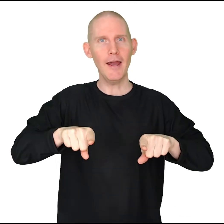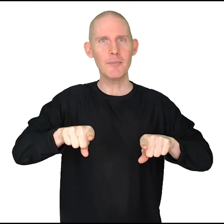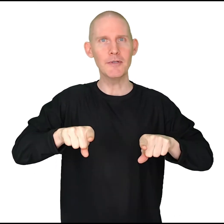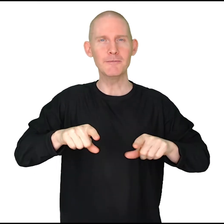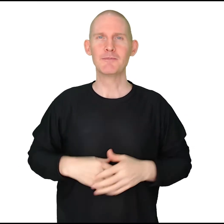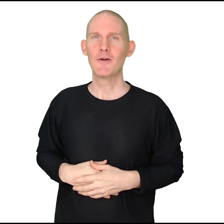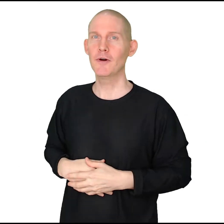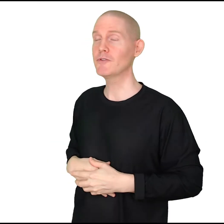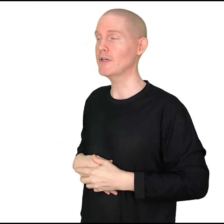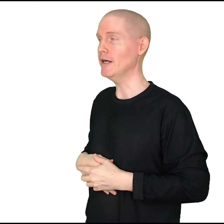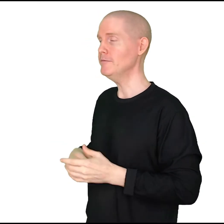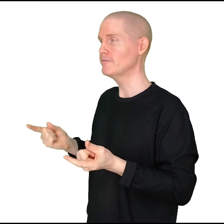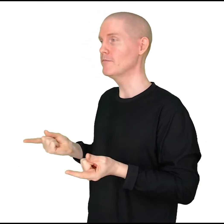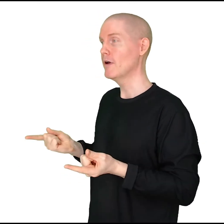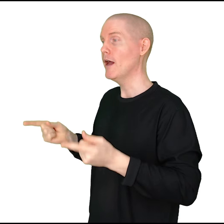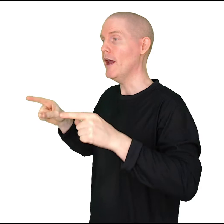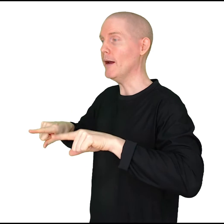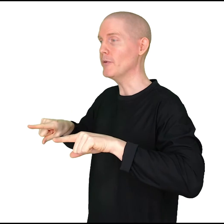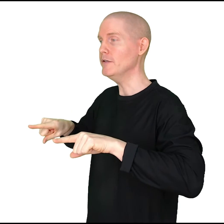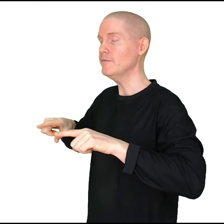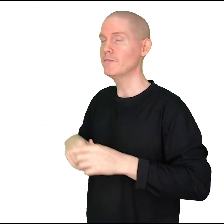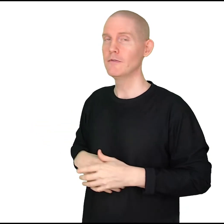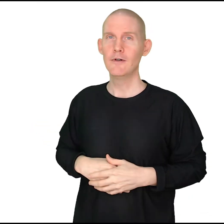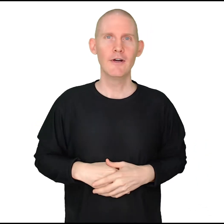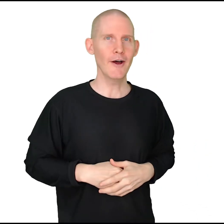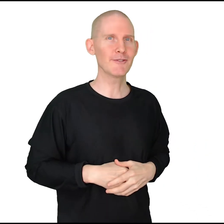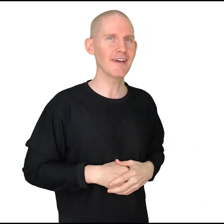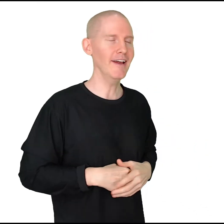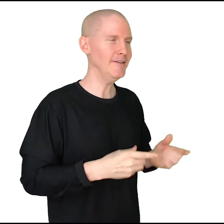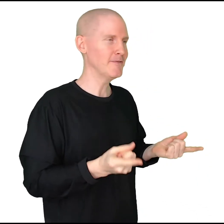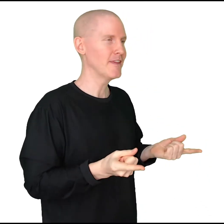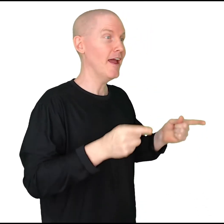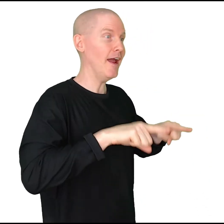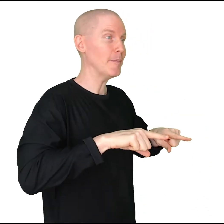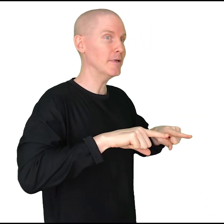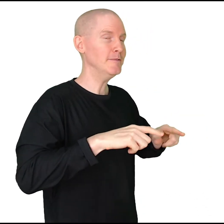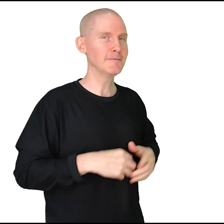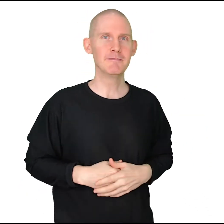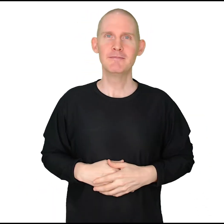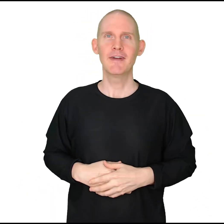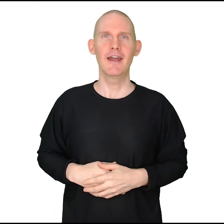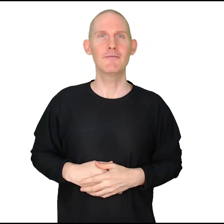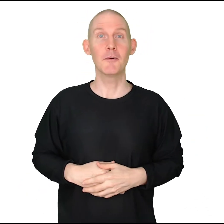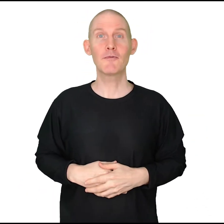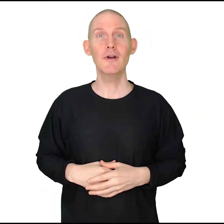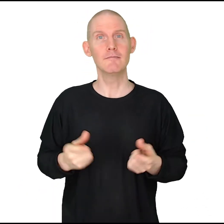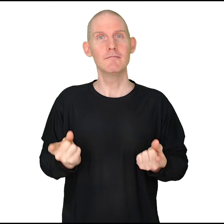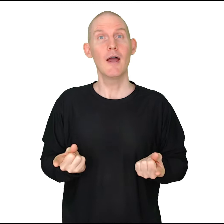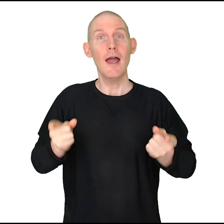Happen. From the side, happen. Other side, happen. And from the front,